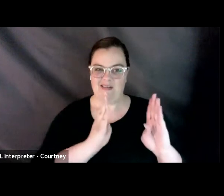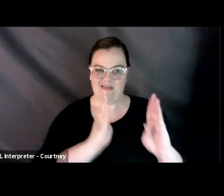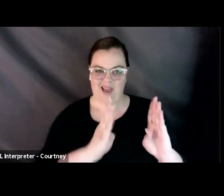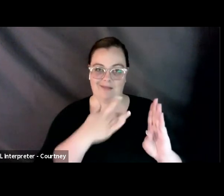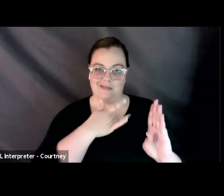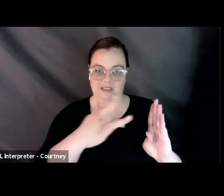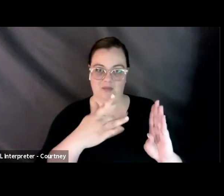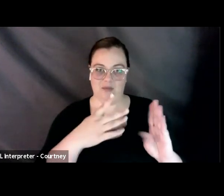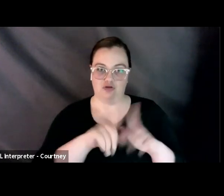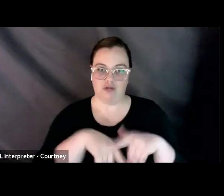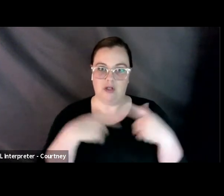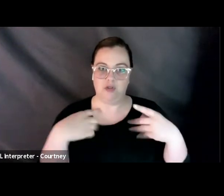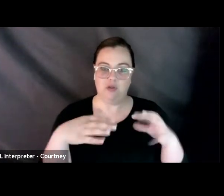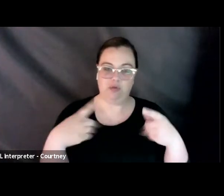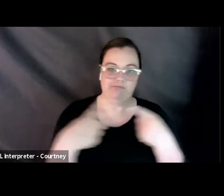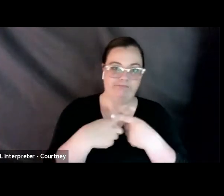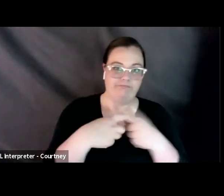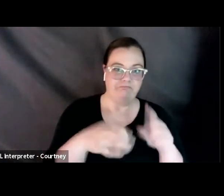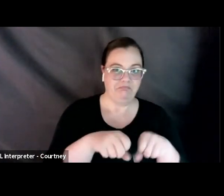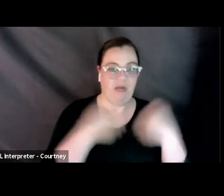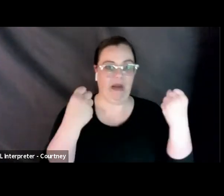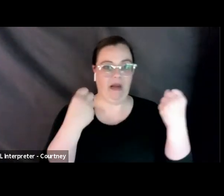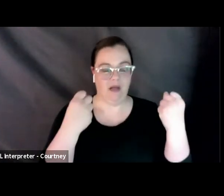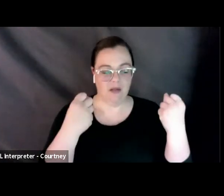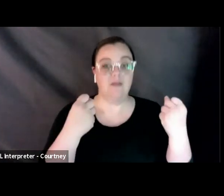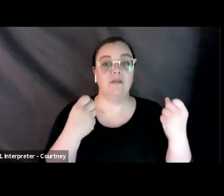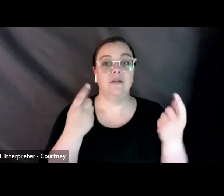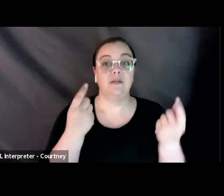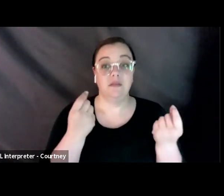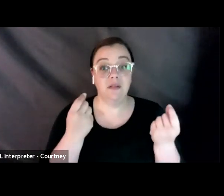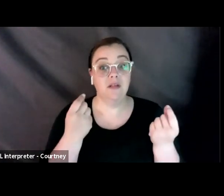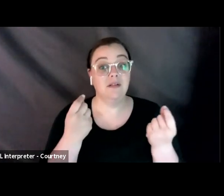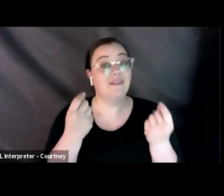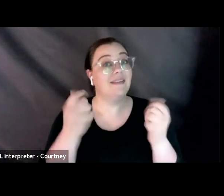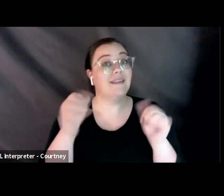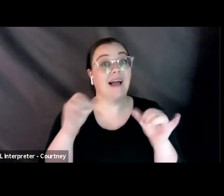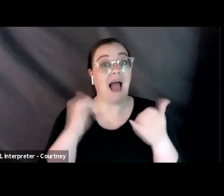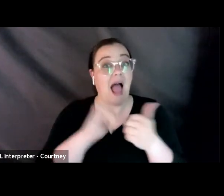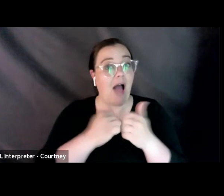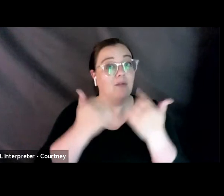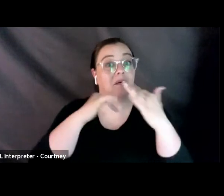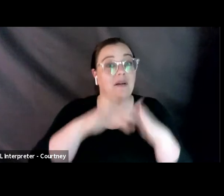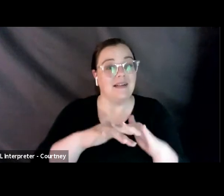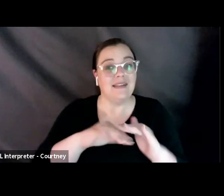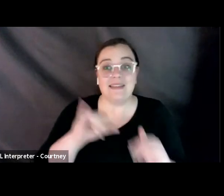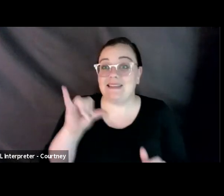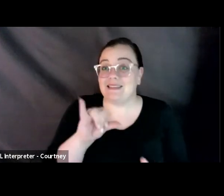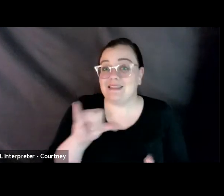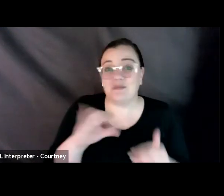blend. And one way to blend is that lip trill or tongue trill. So it's going to be the same thing.